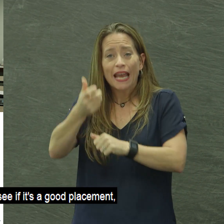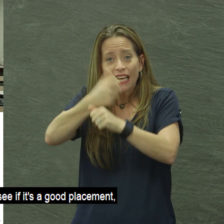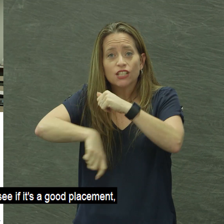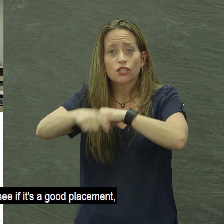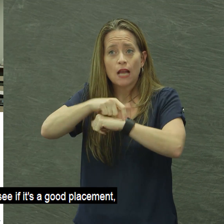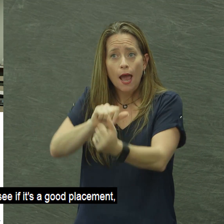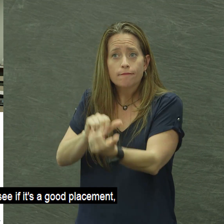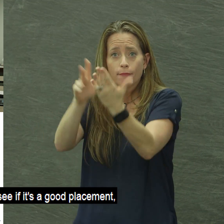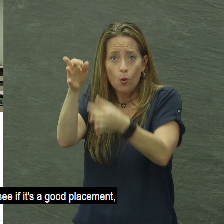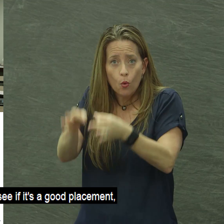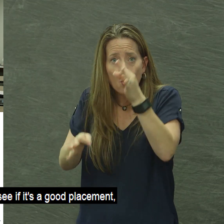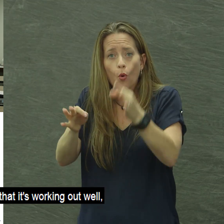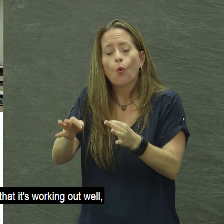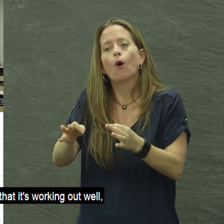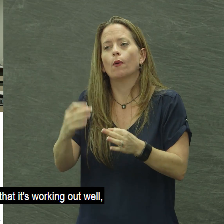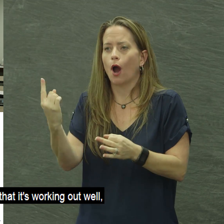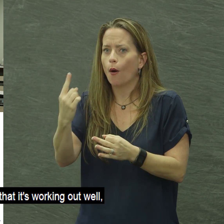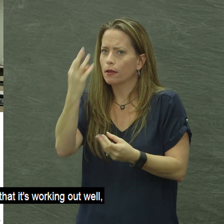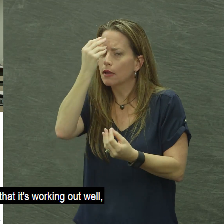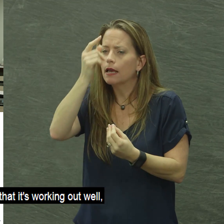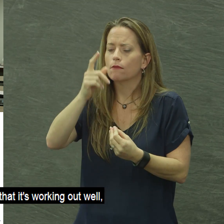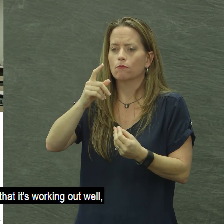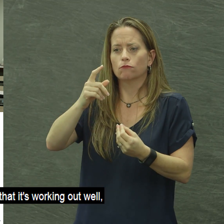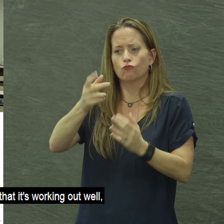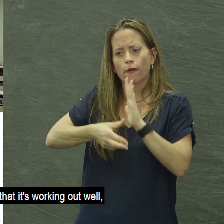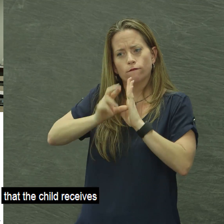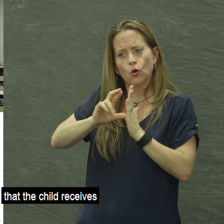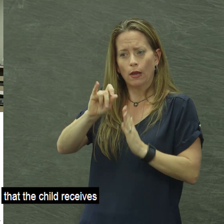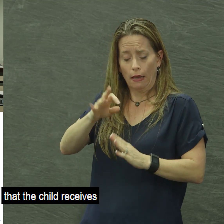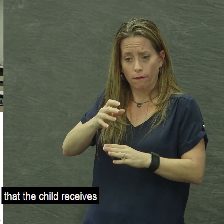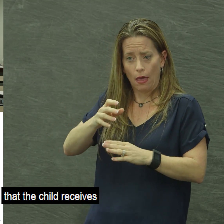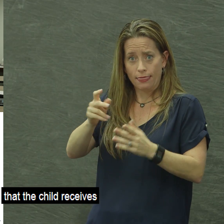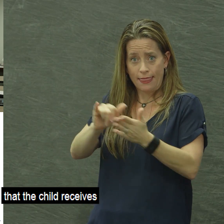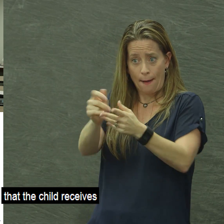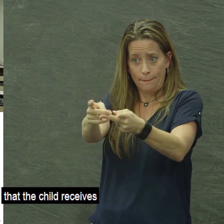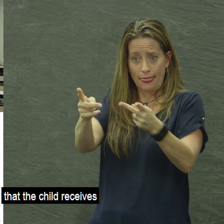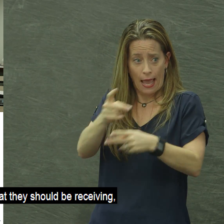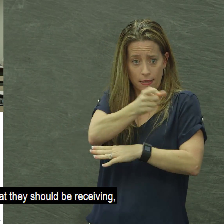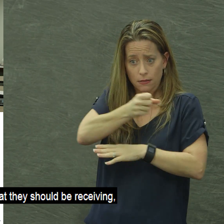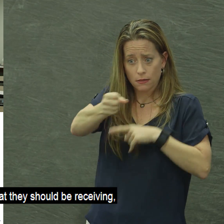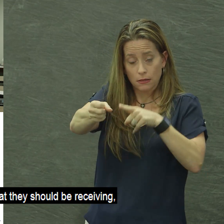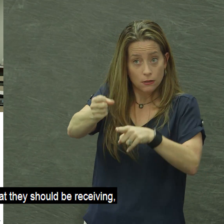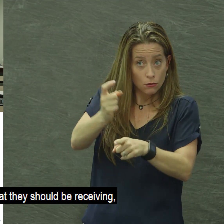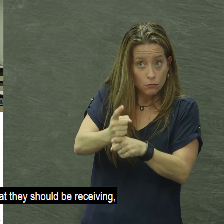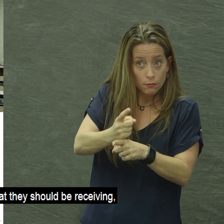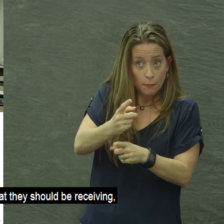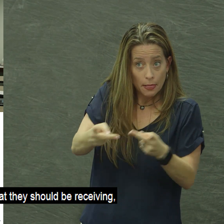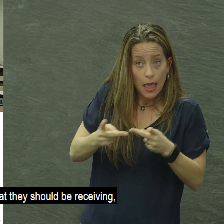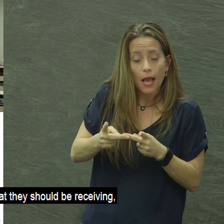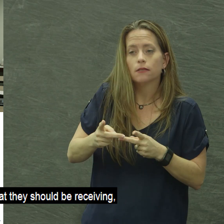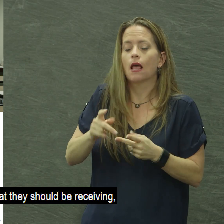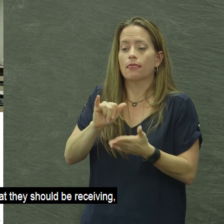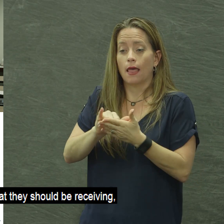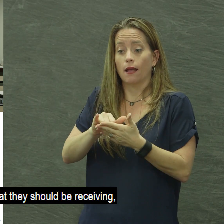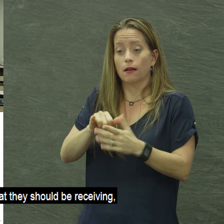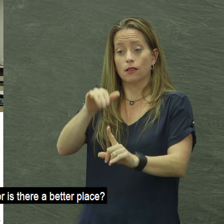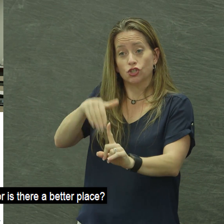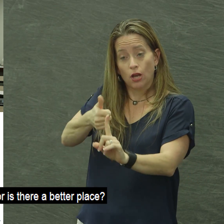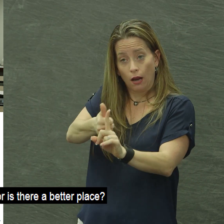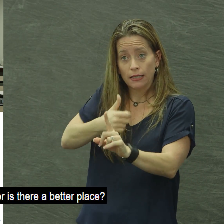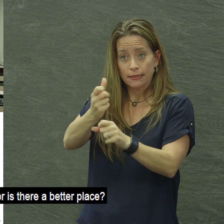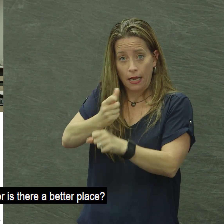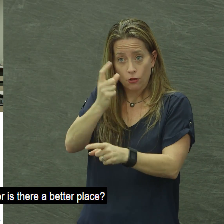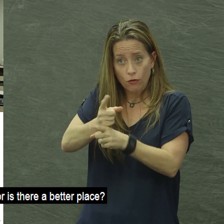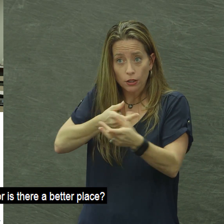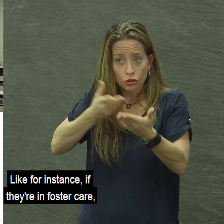see if it's a good placement, that it's working out well, that the child receives what they should be receiving,